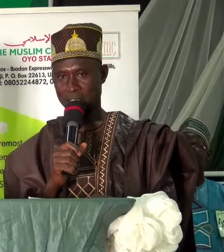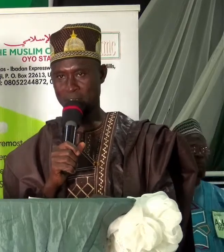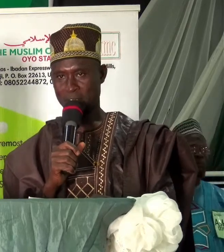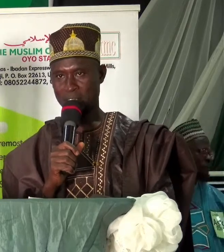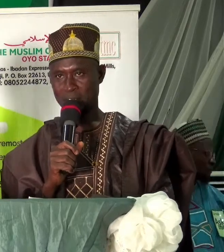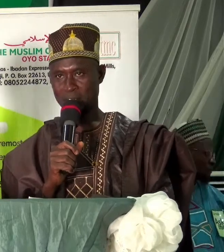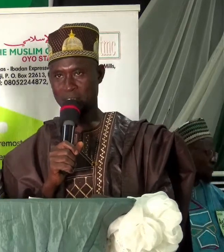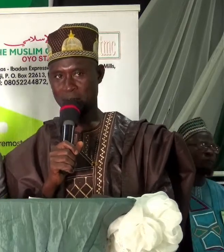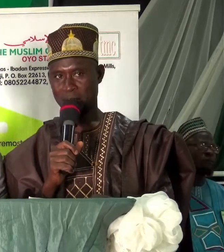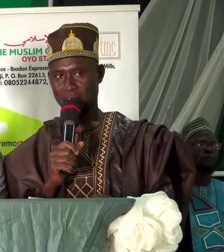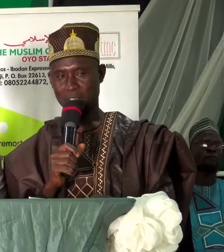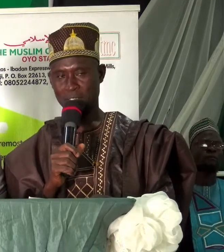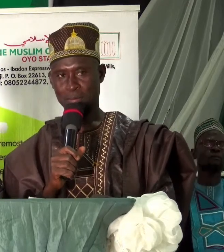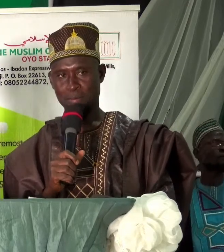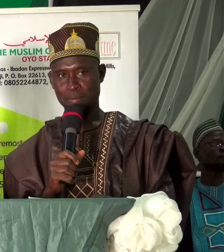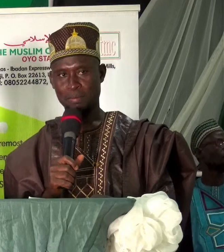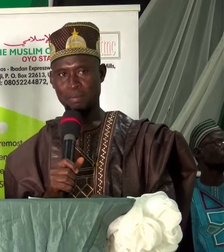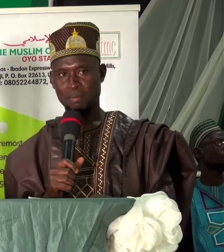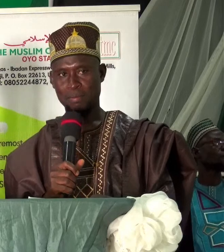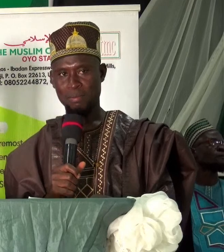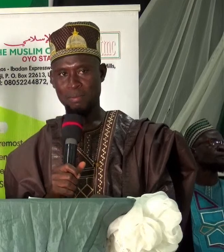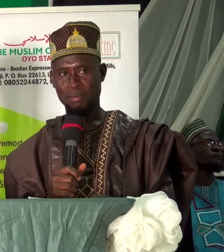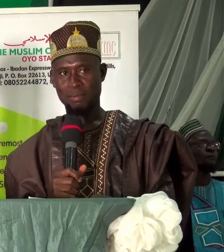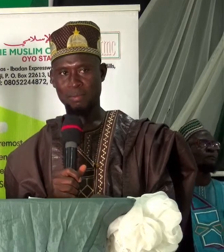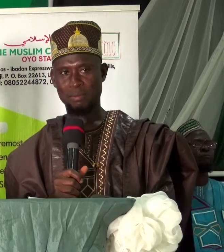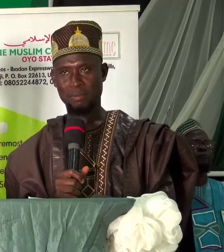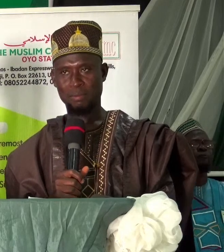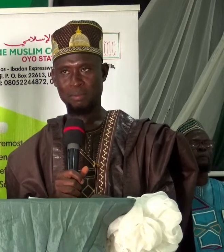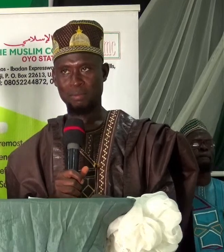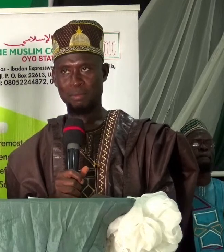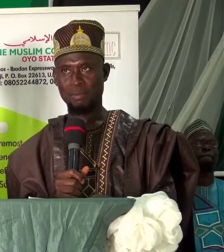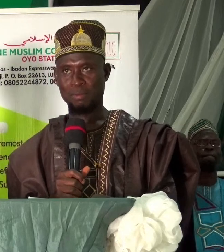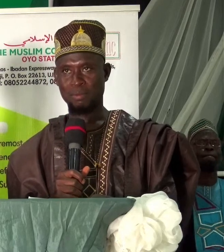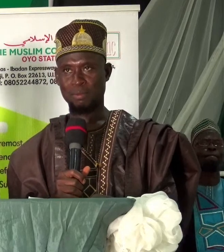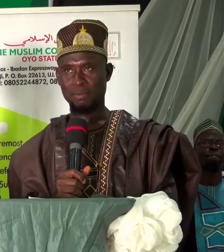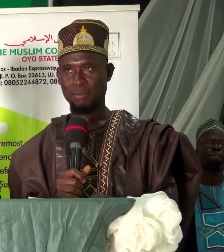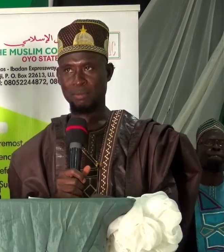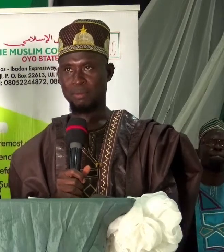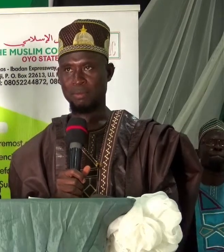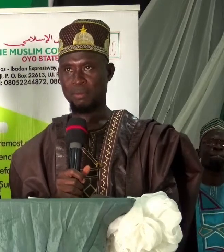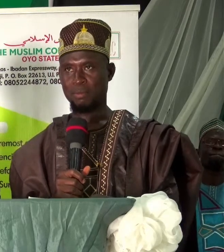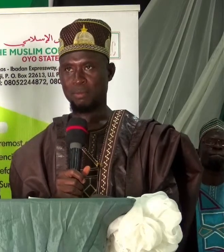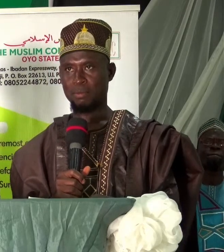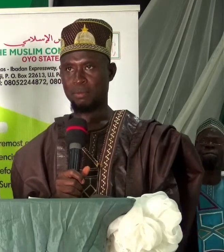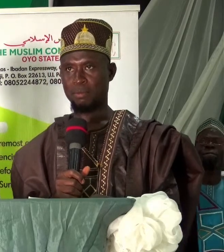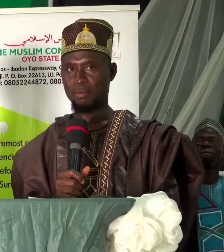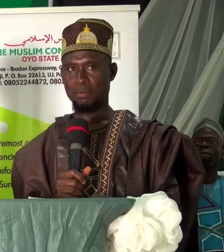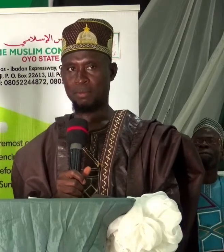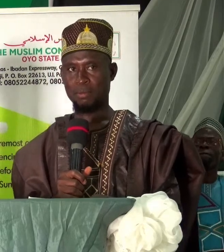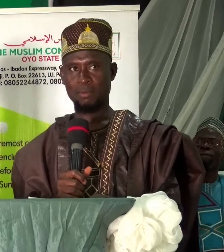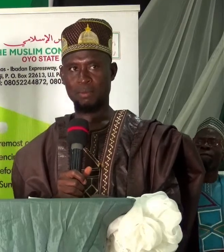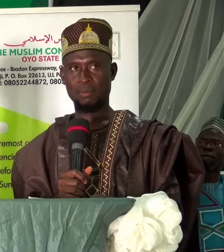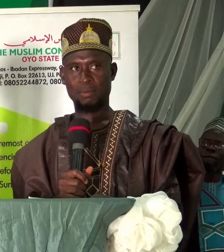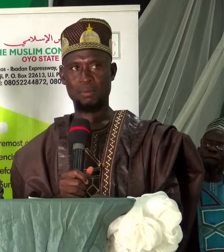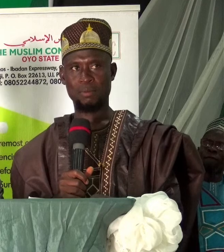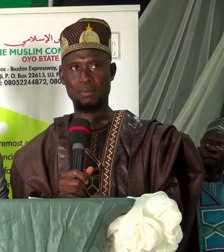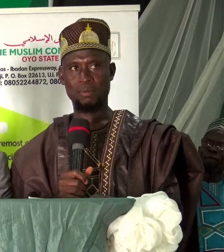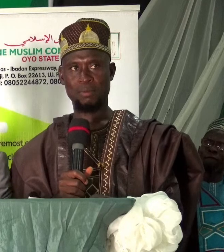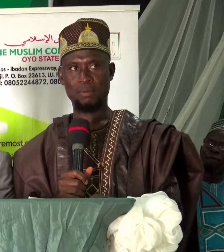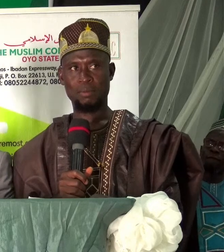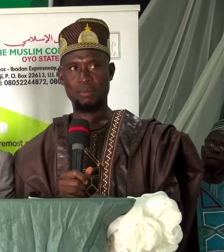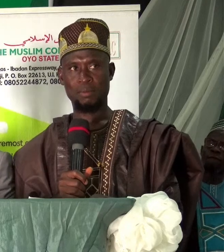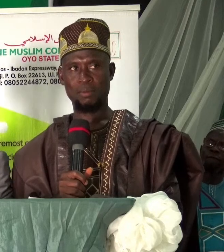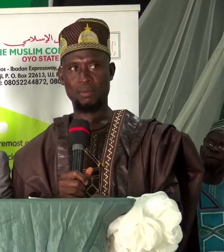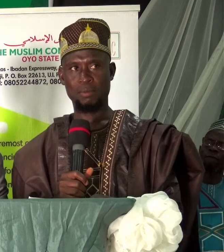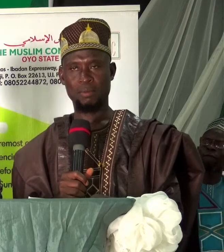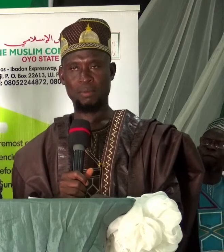this program. At this very moment of our nation, we believe in TMC that this